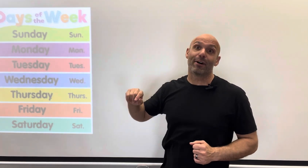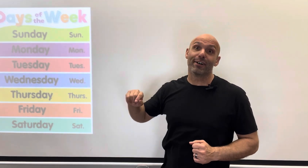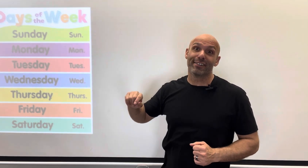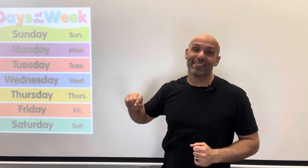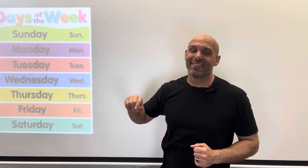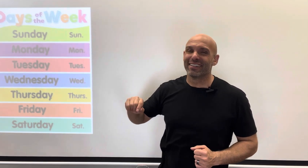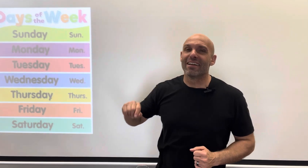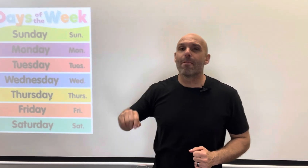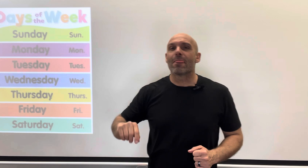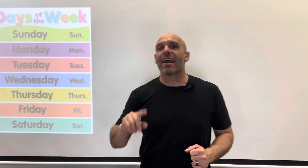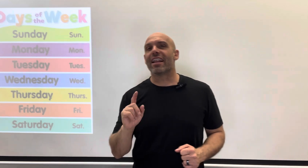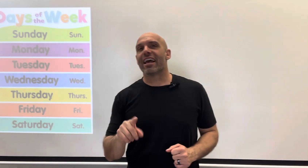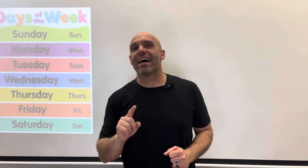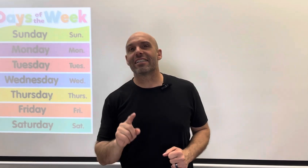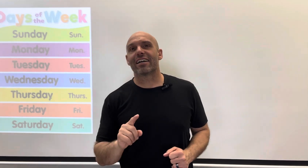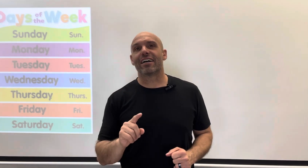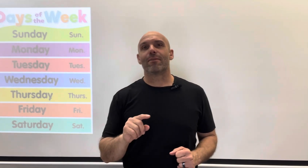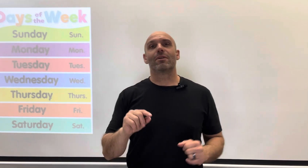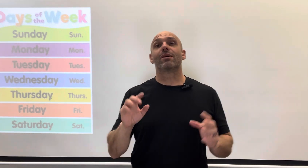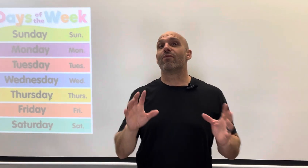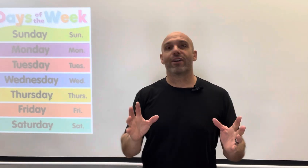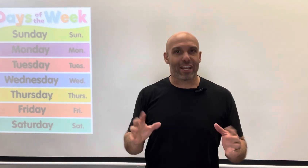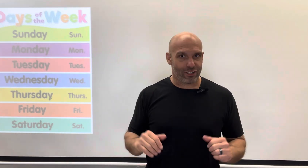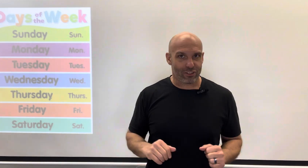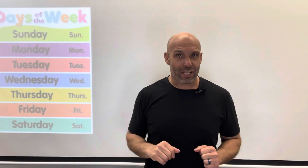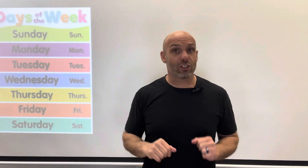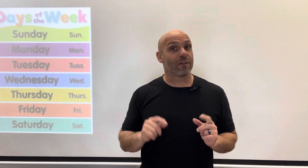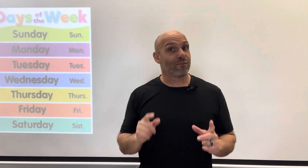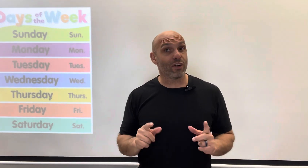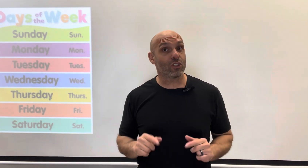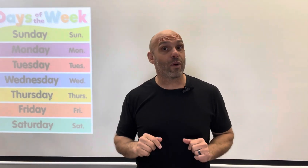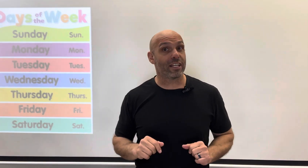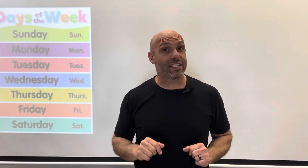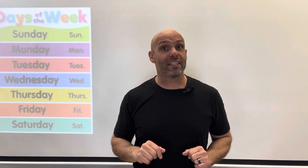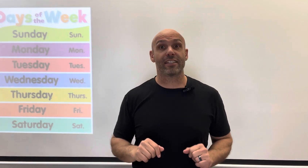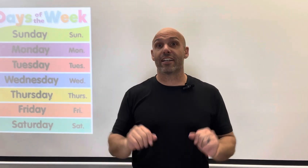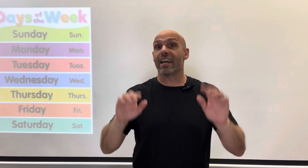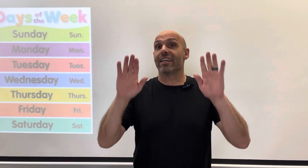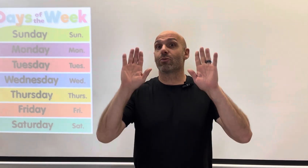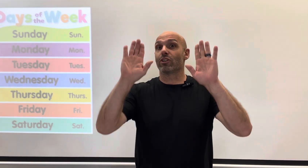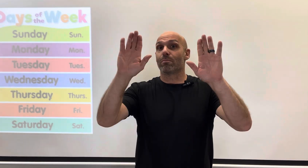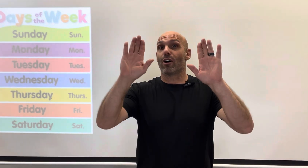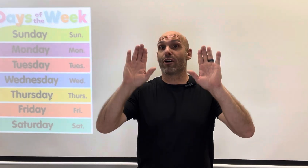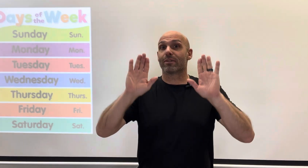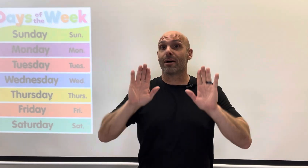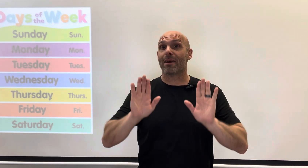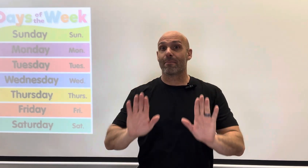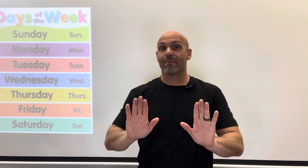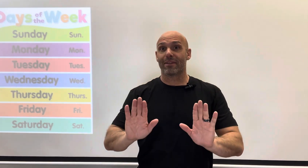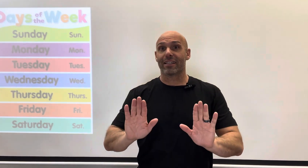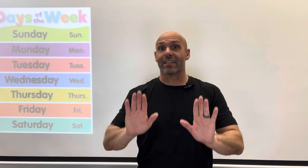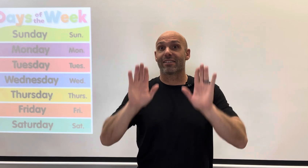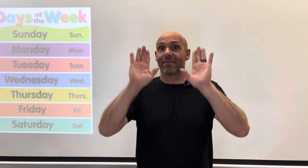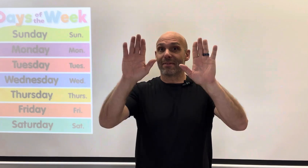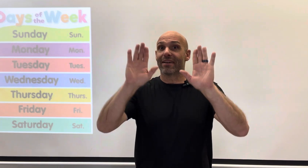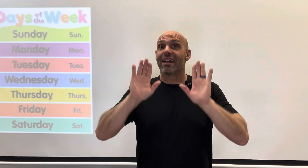oddball, and it has some variations. Okay, so the first way to sign Sunday is we do palms up and like this. Like